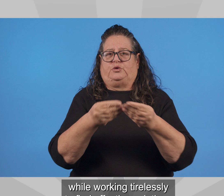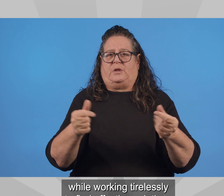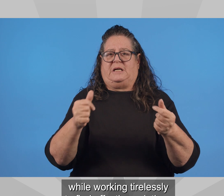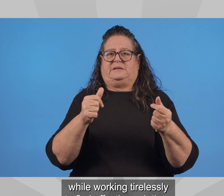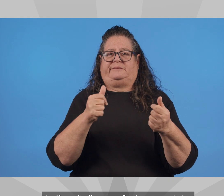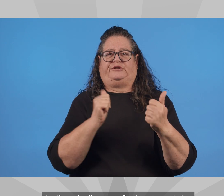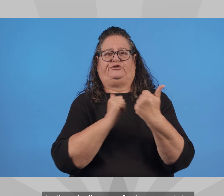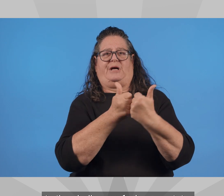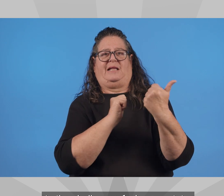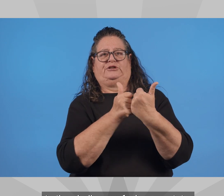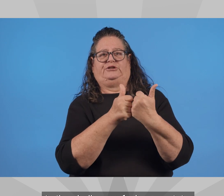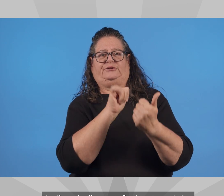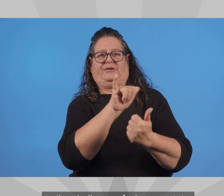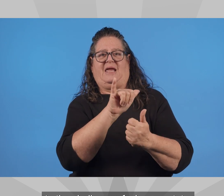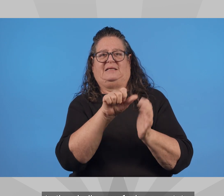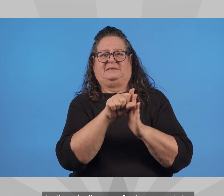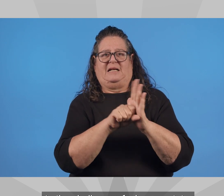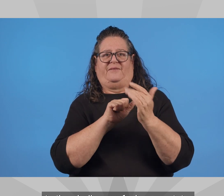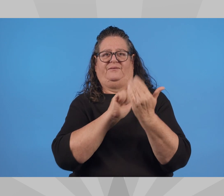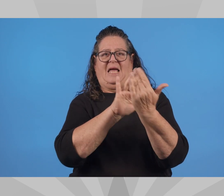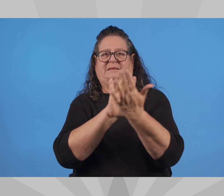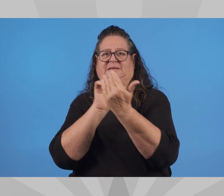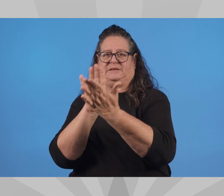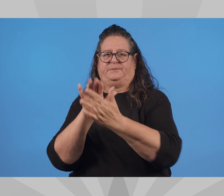solutions to the challenges facing our state.